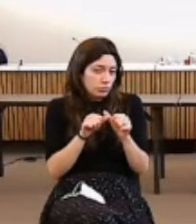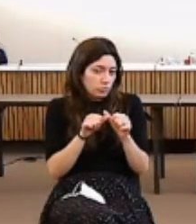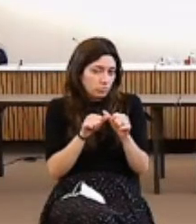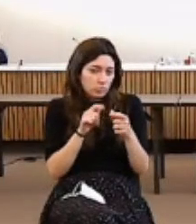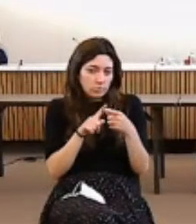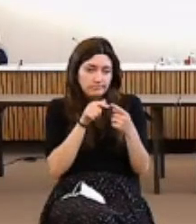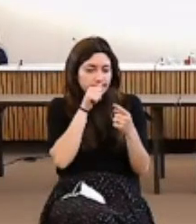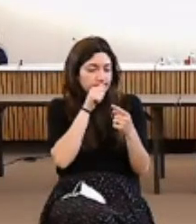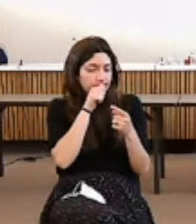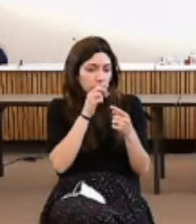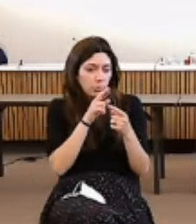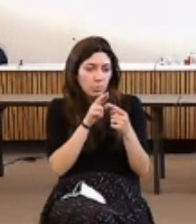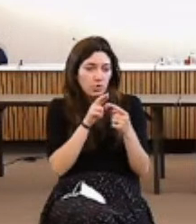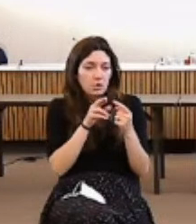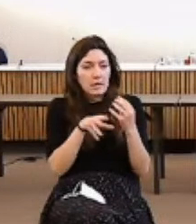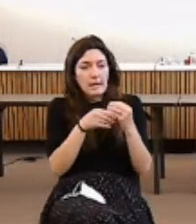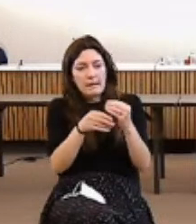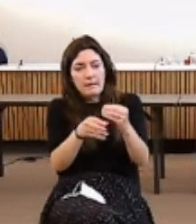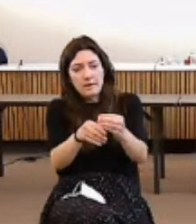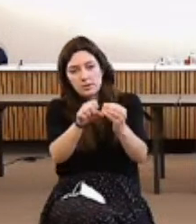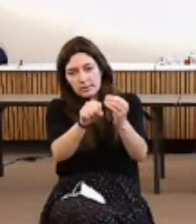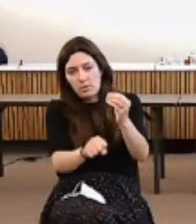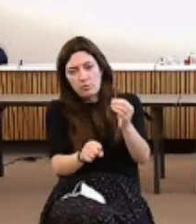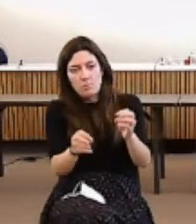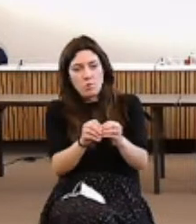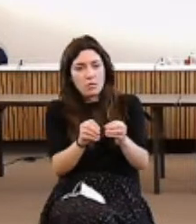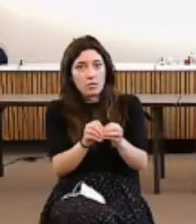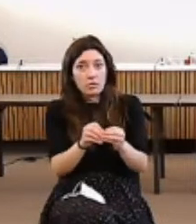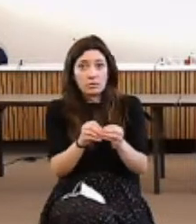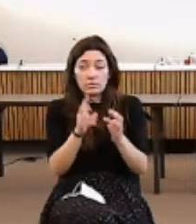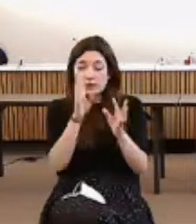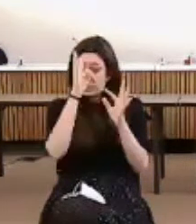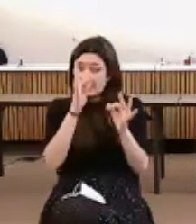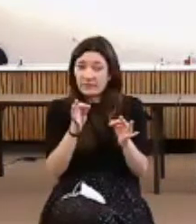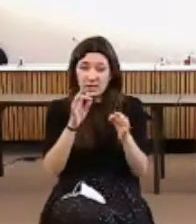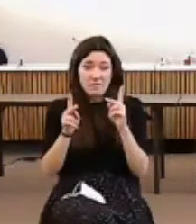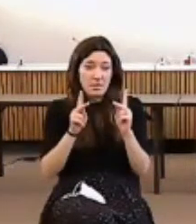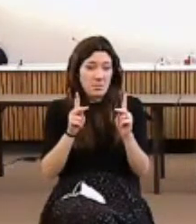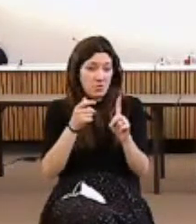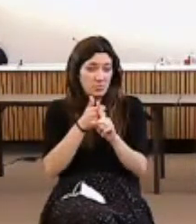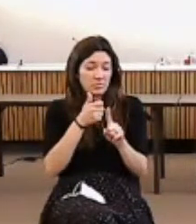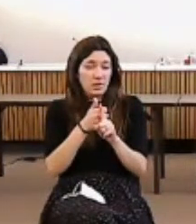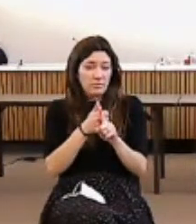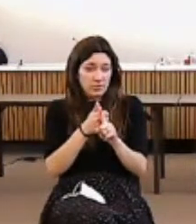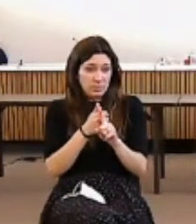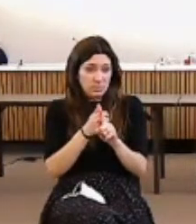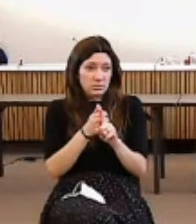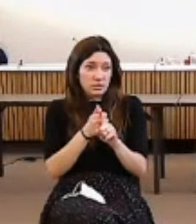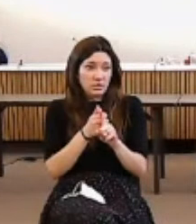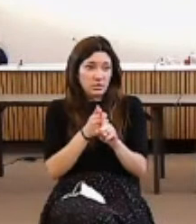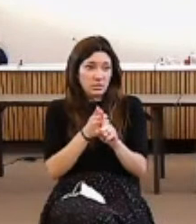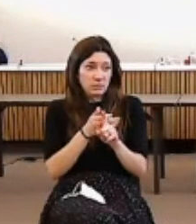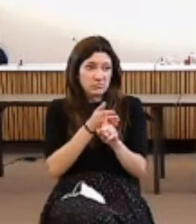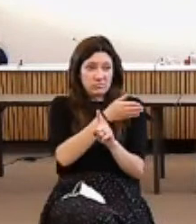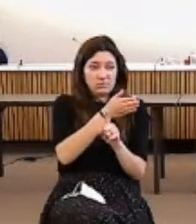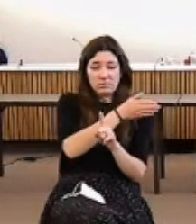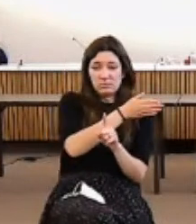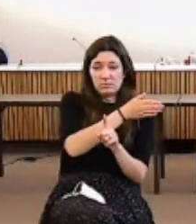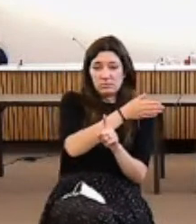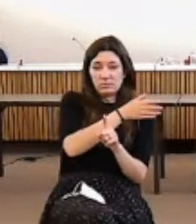continuing it further south, because certainly everybody who's on this side of the ridge to the